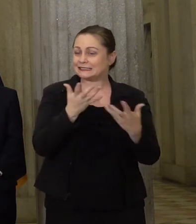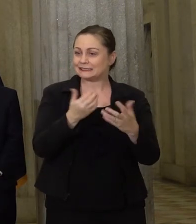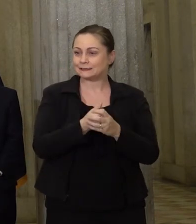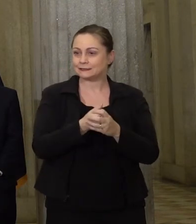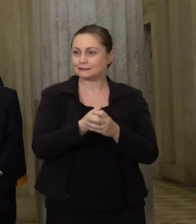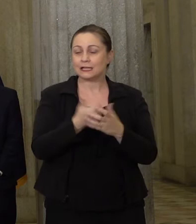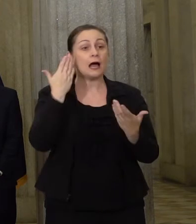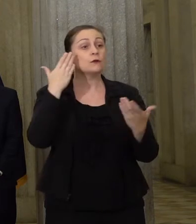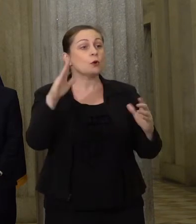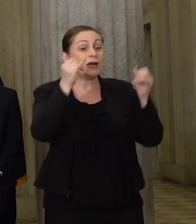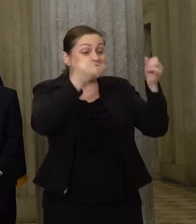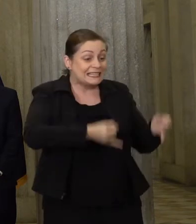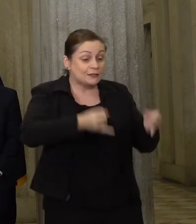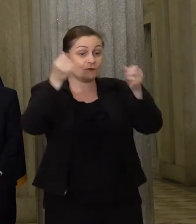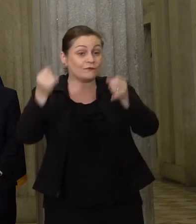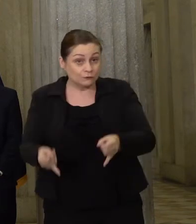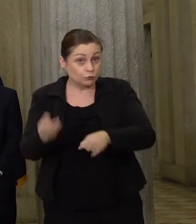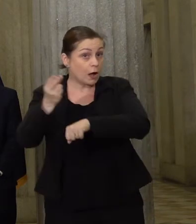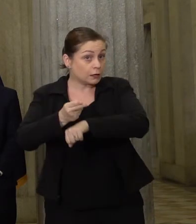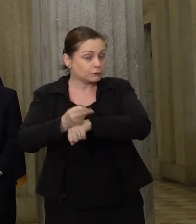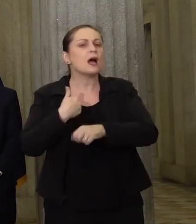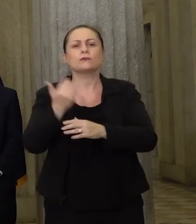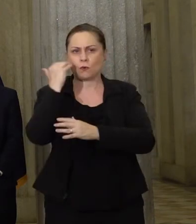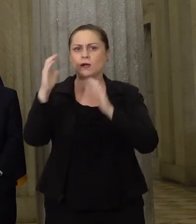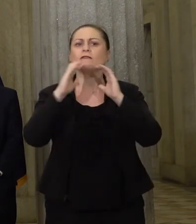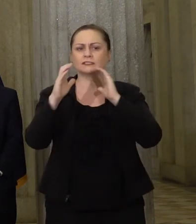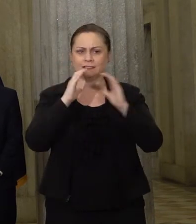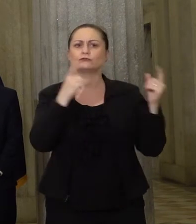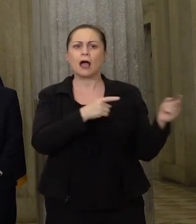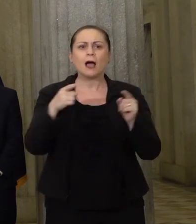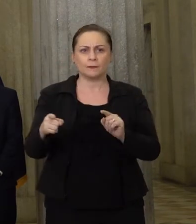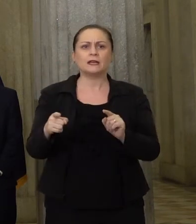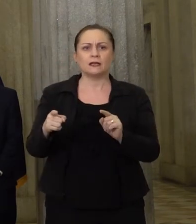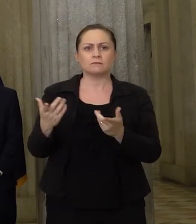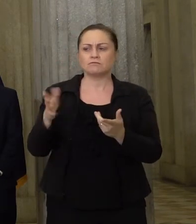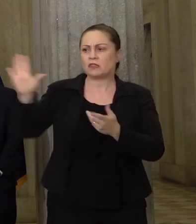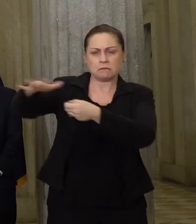of individual hospitals. I do know that those conversations are happening and that planning continues.